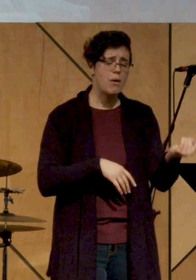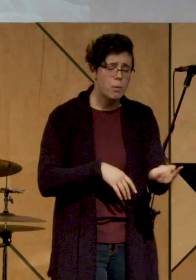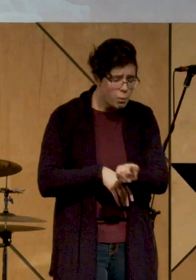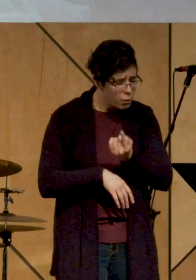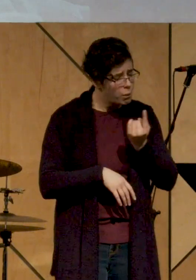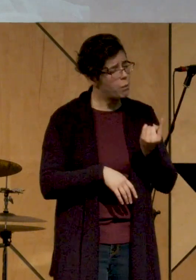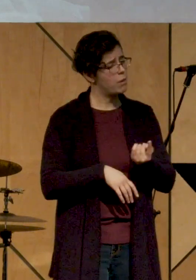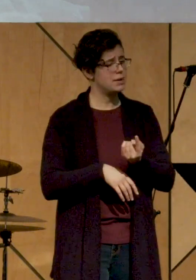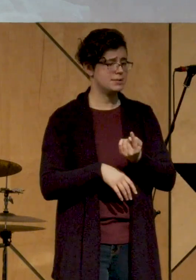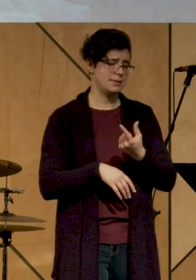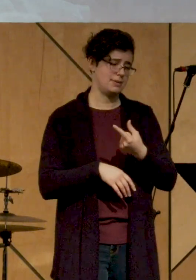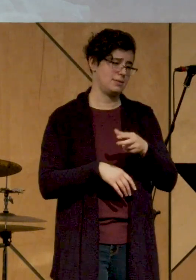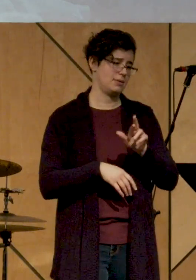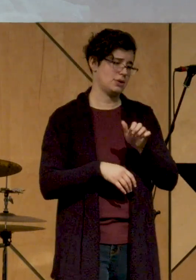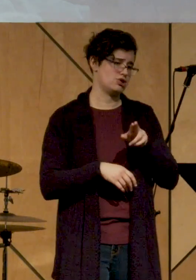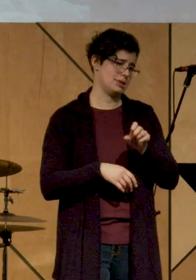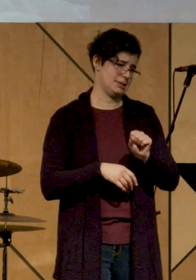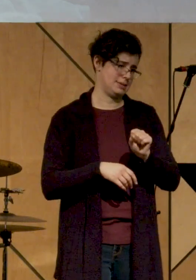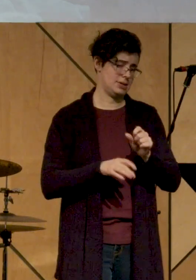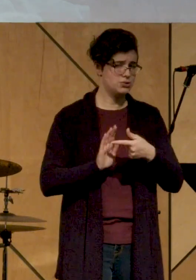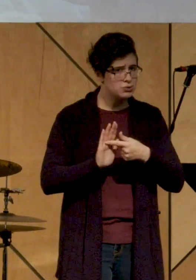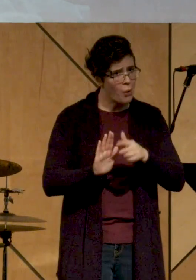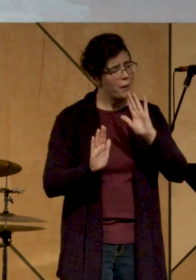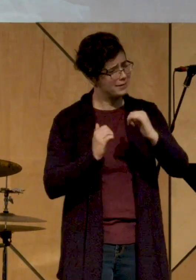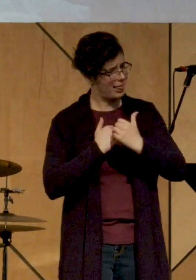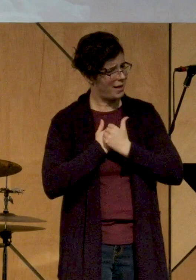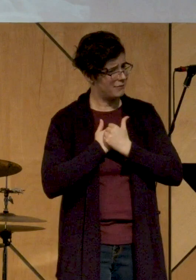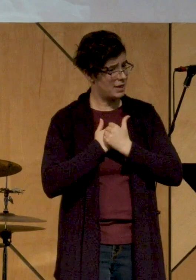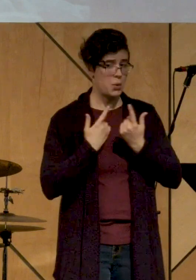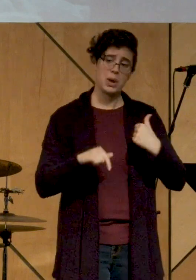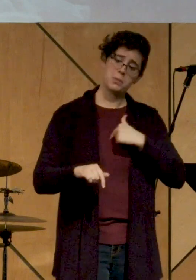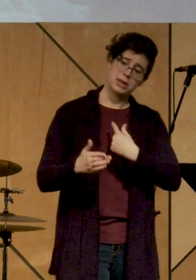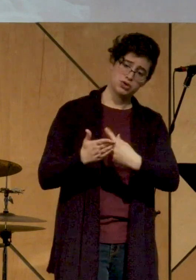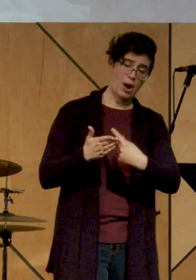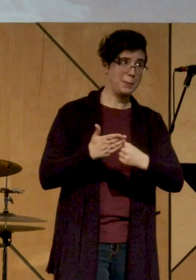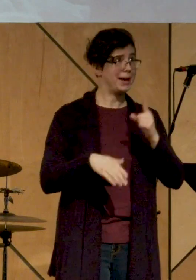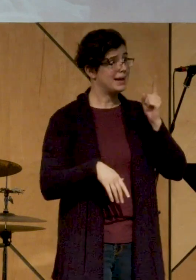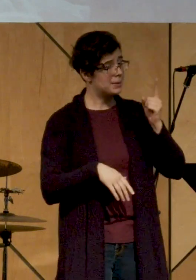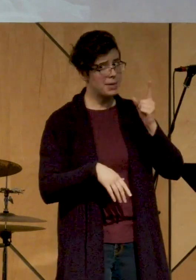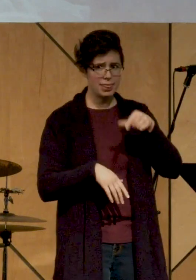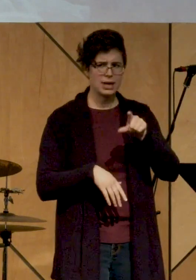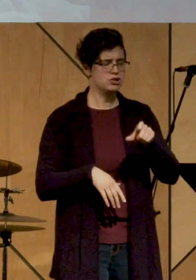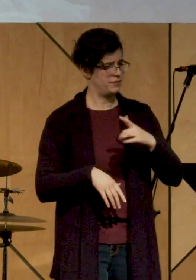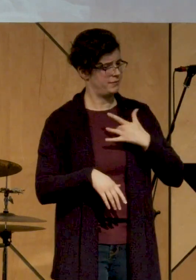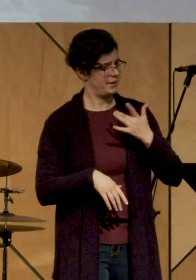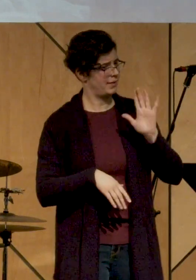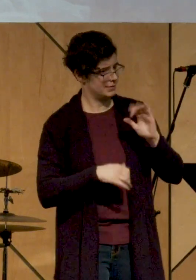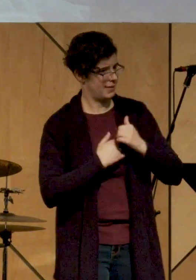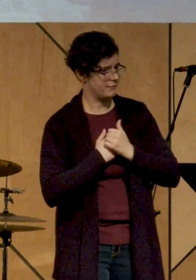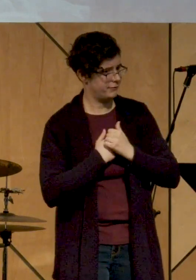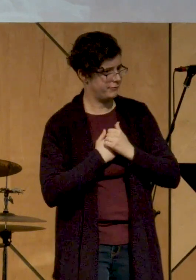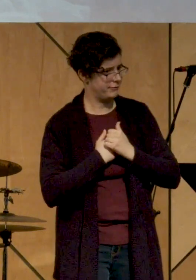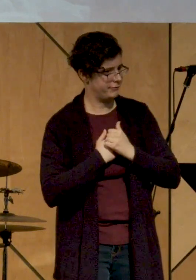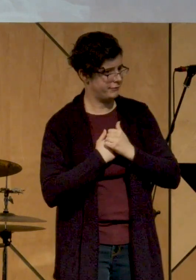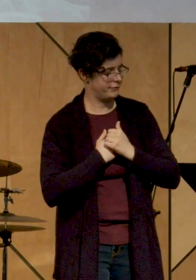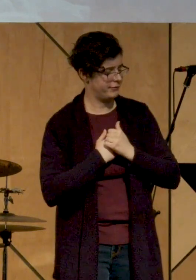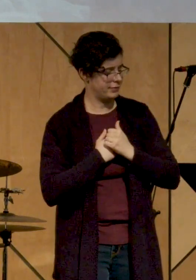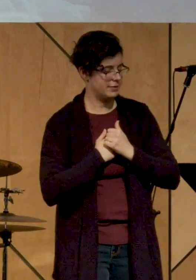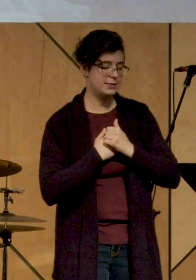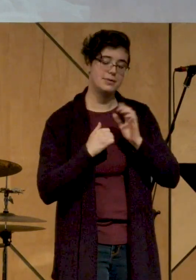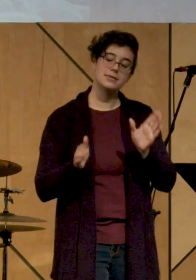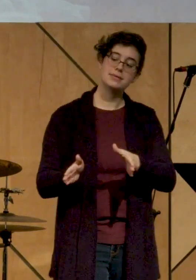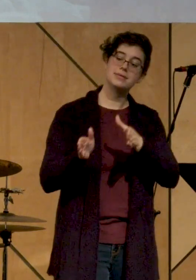be gracious. People should feel Jesus' love when we talk about him. Okay? So when we talk about Jesus, we do it